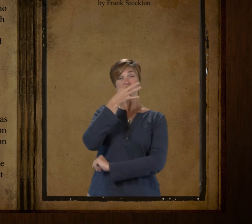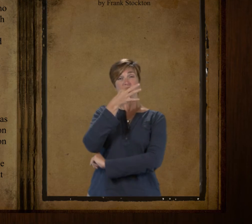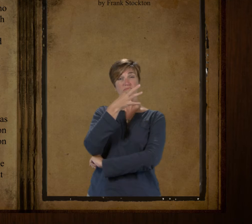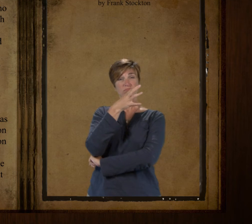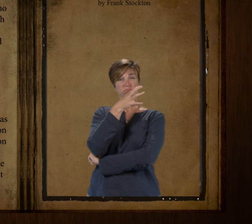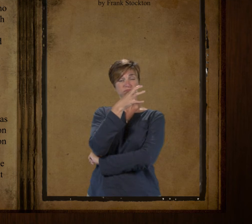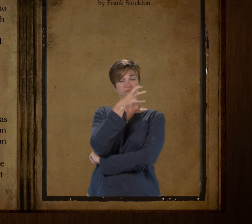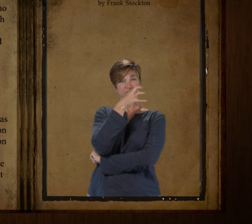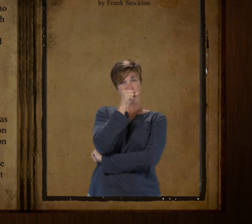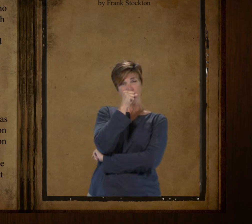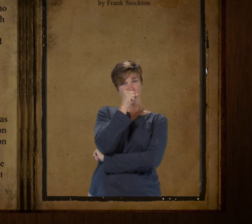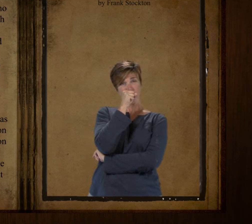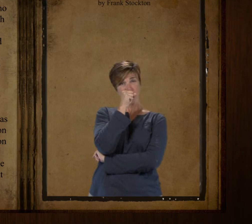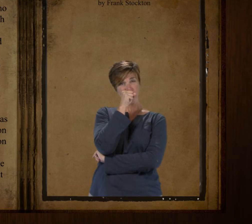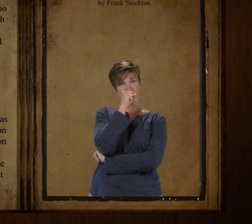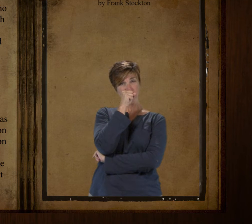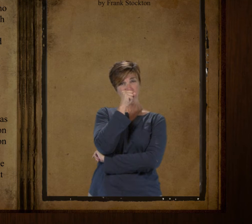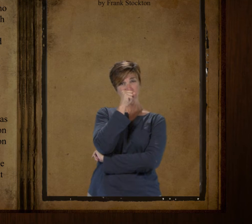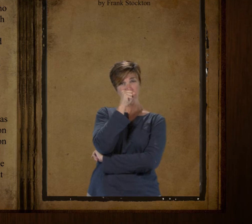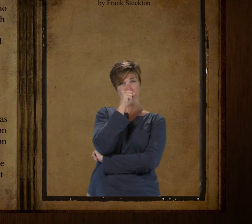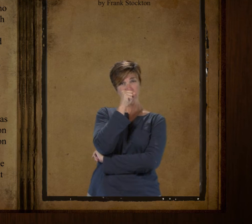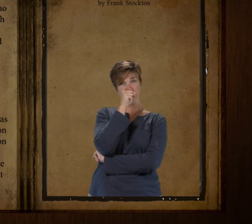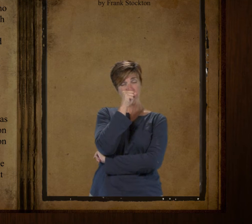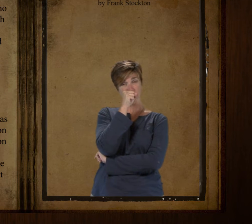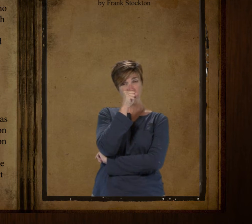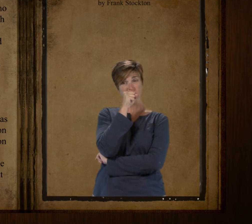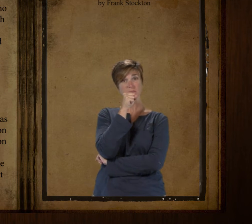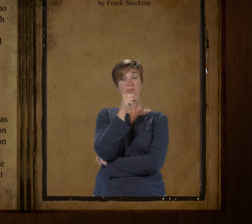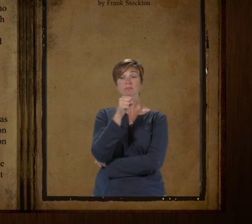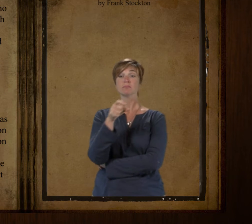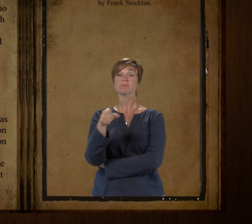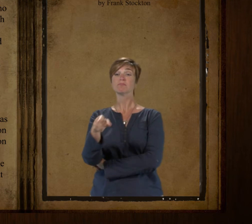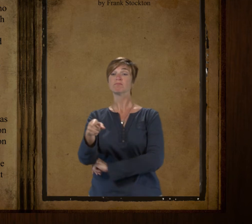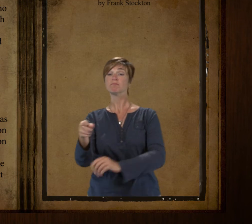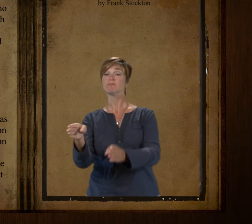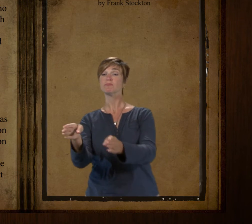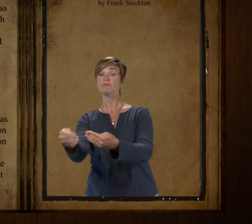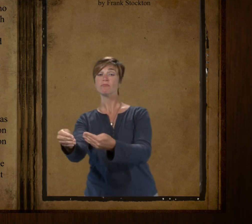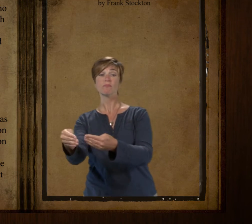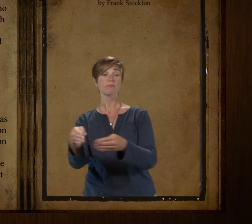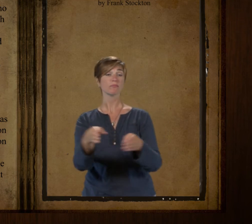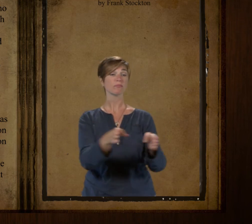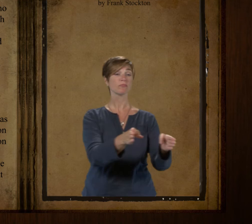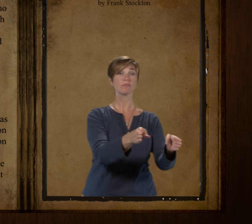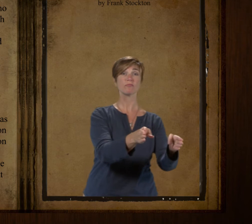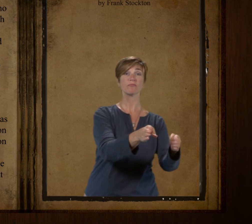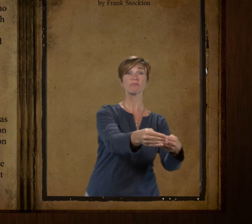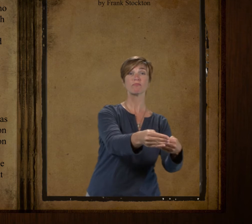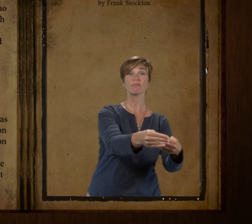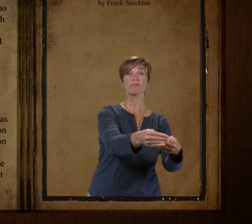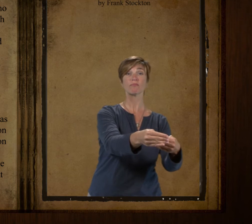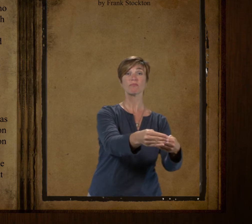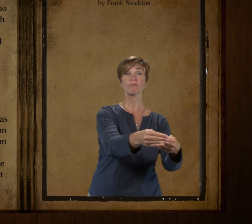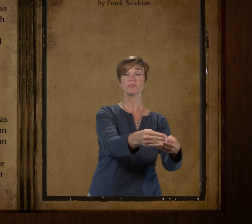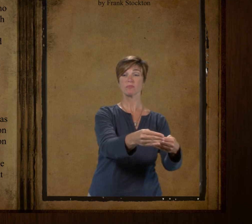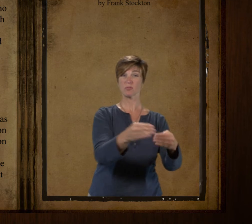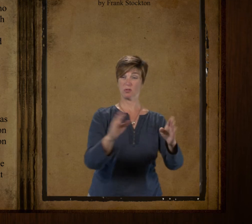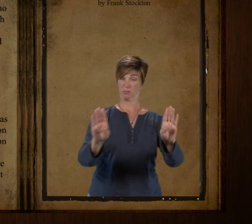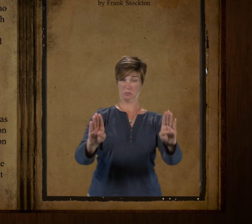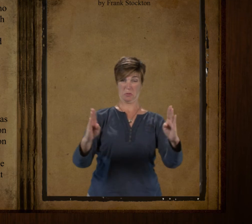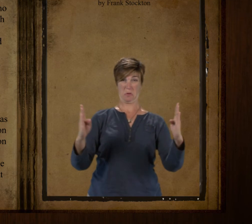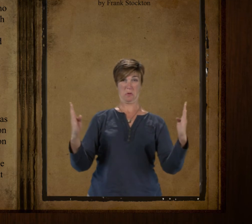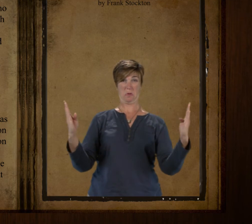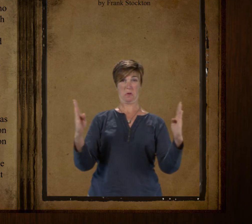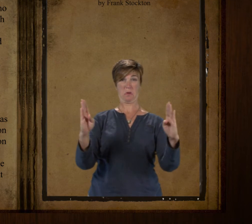She knew in which of the two rooms that lay behind those doors stood the cage of the tiger, with its